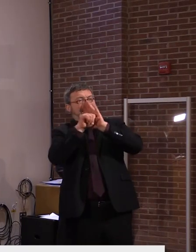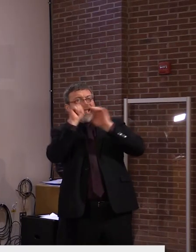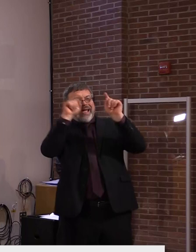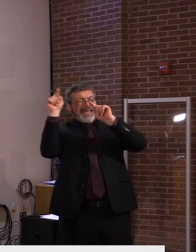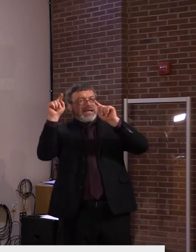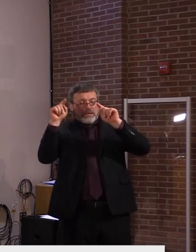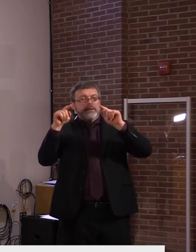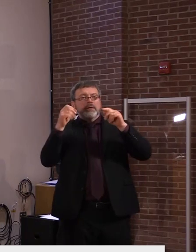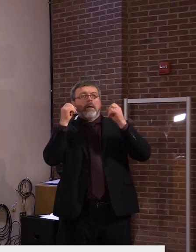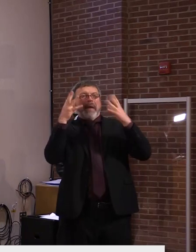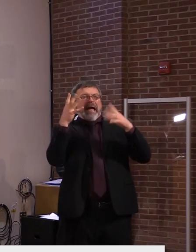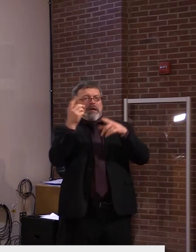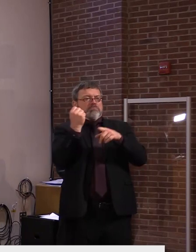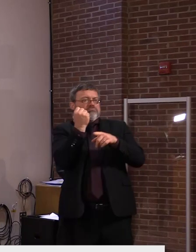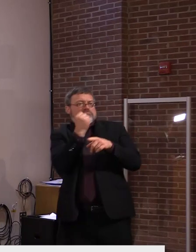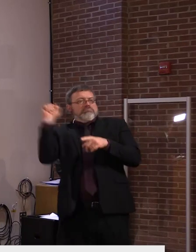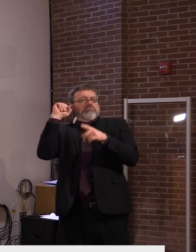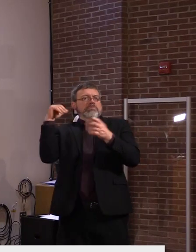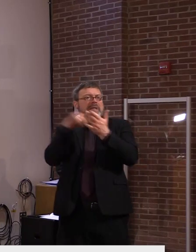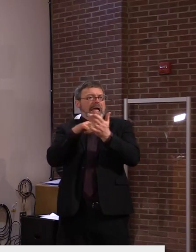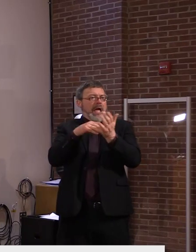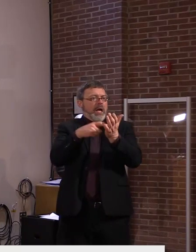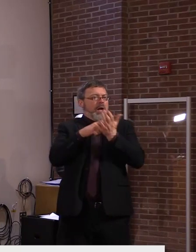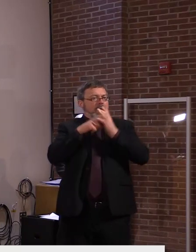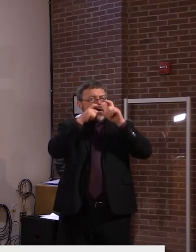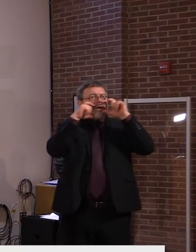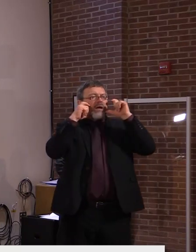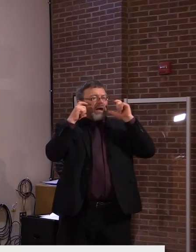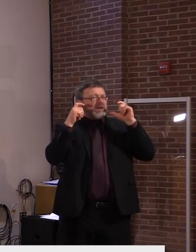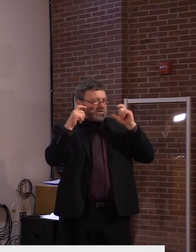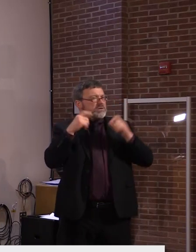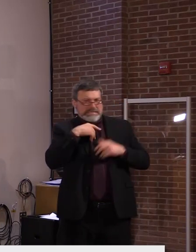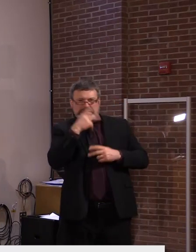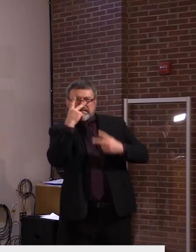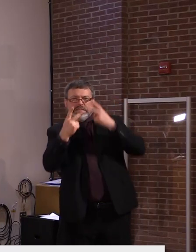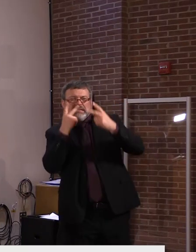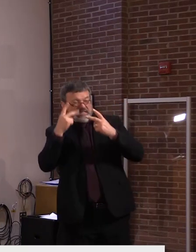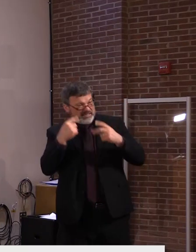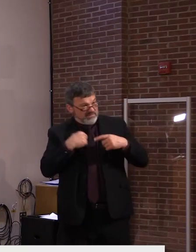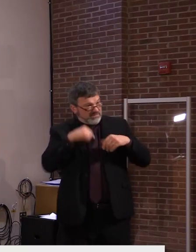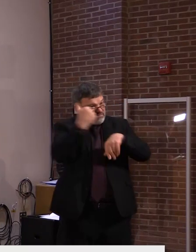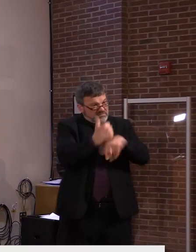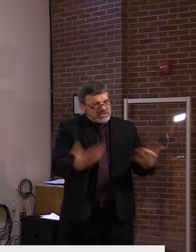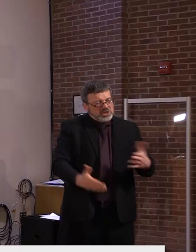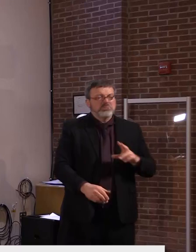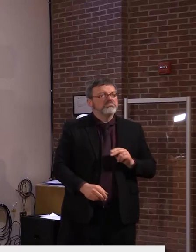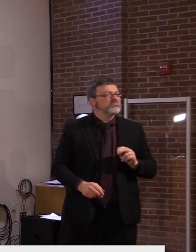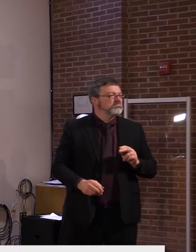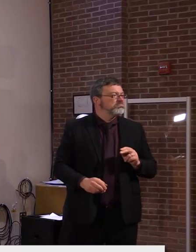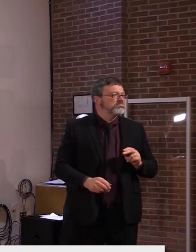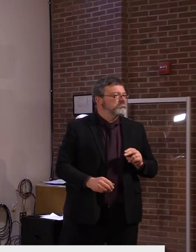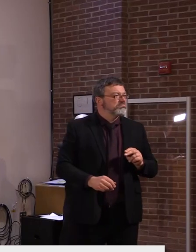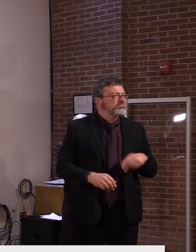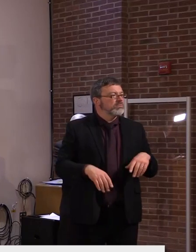I wanted to mention this as well, which gives me an opportunity, but Reuters had an article today,